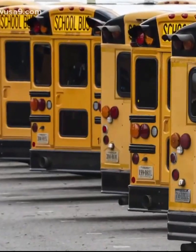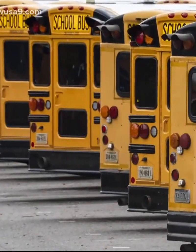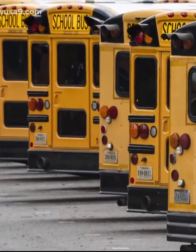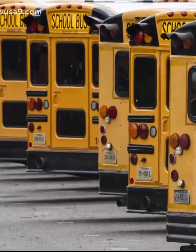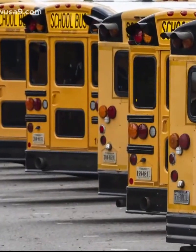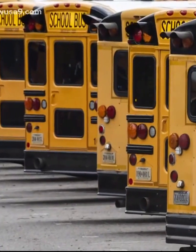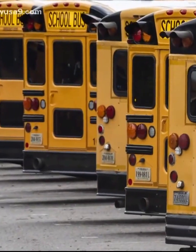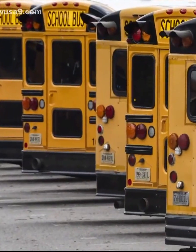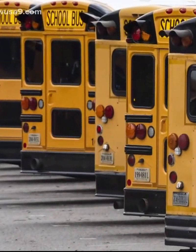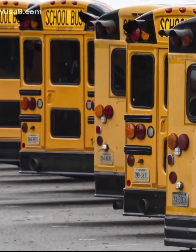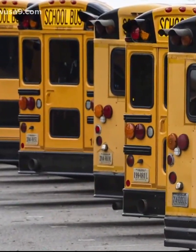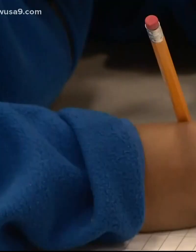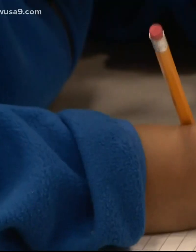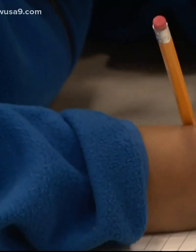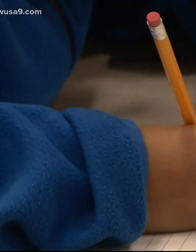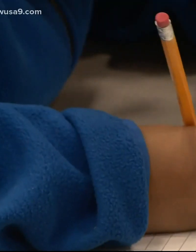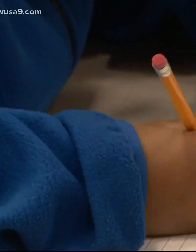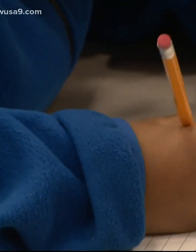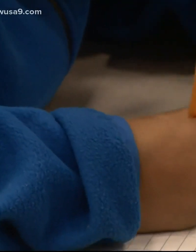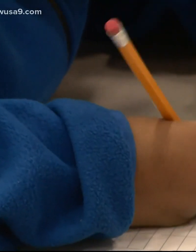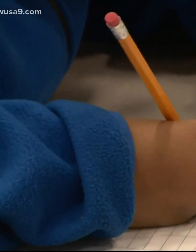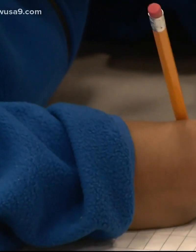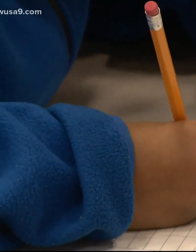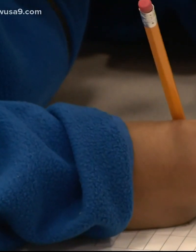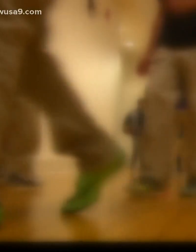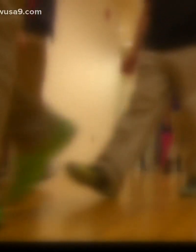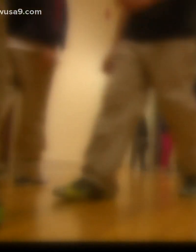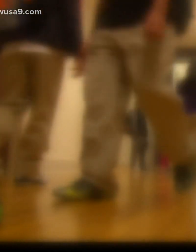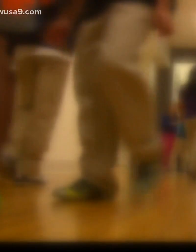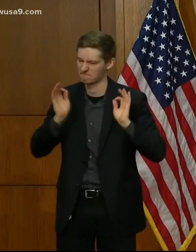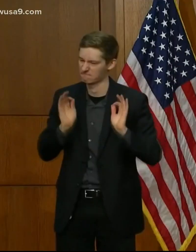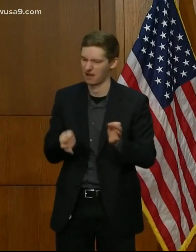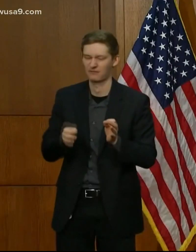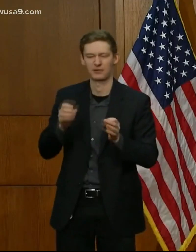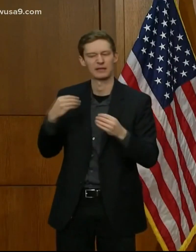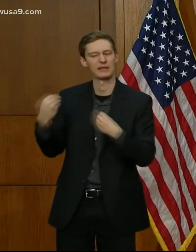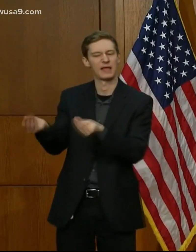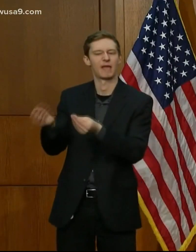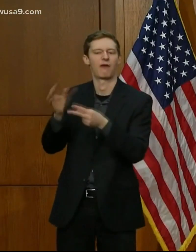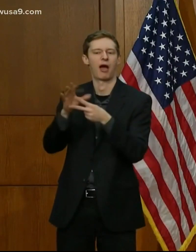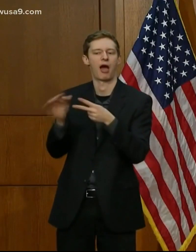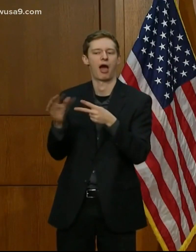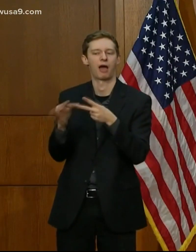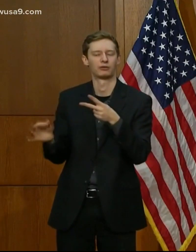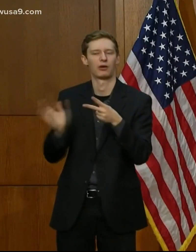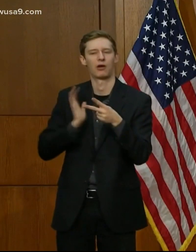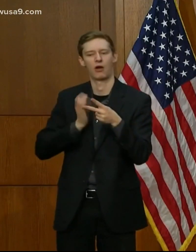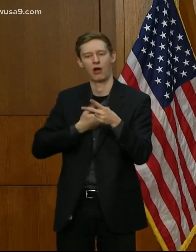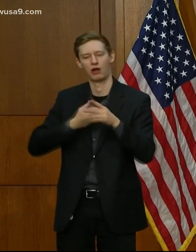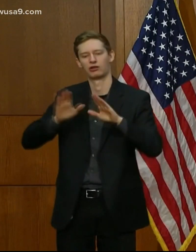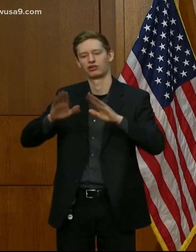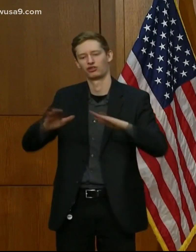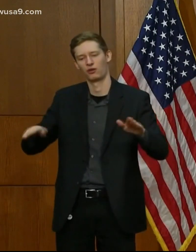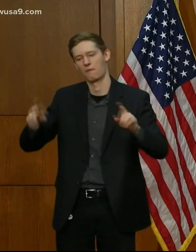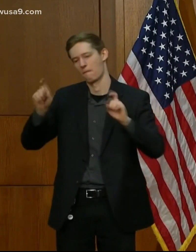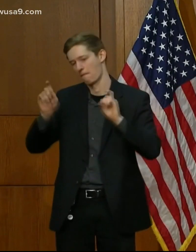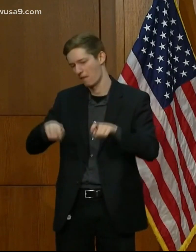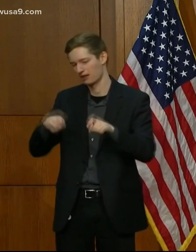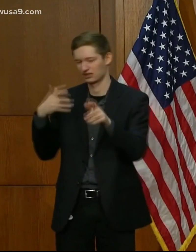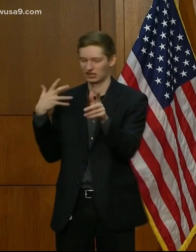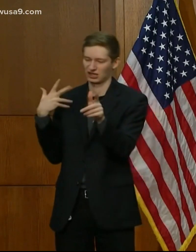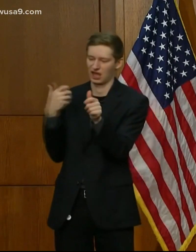Governor Northam is pushing for schools to offer in-person learning during the summer months. Our children need to catch up to be ready